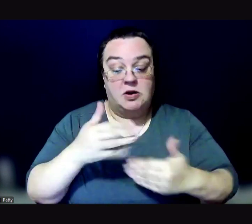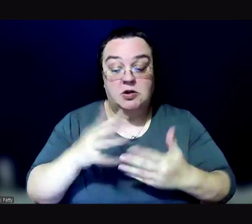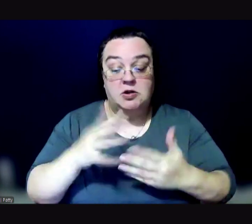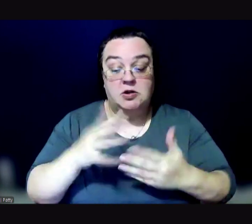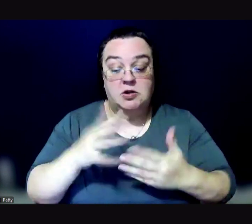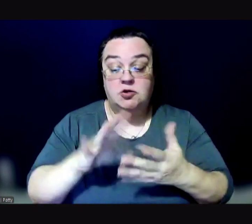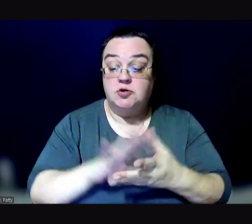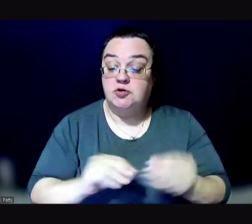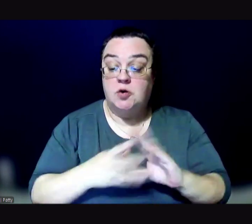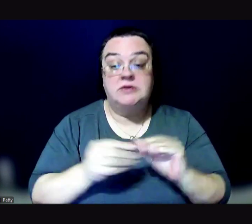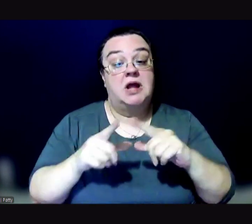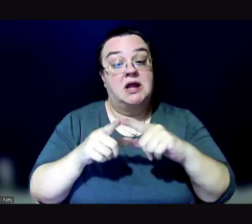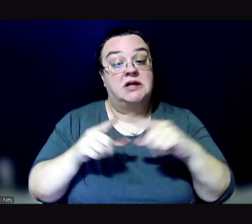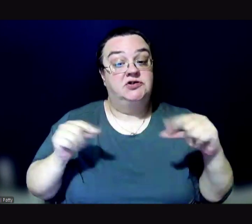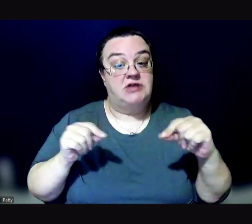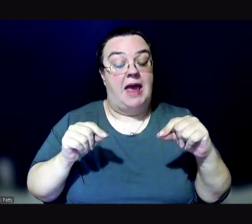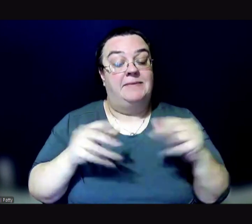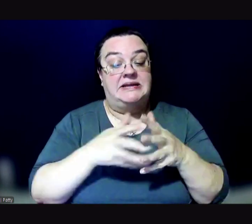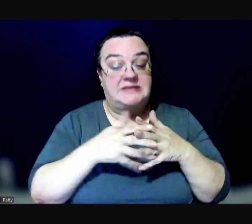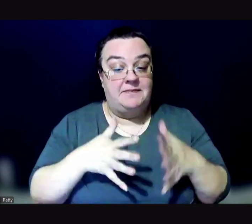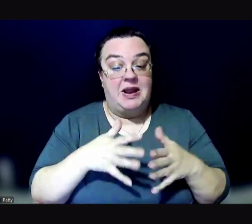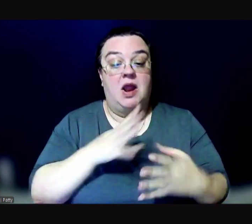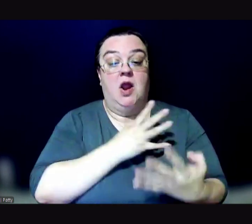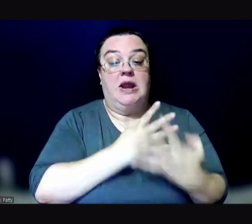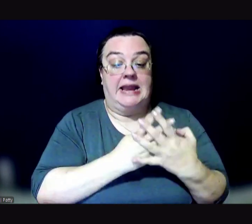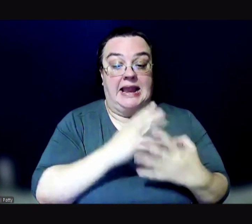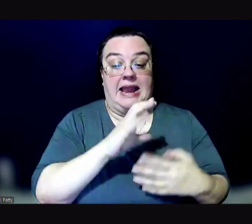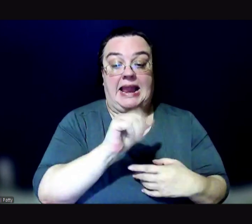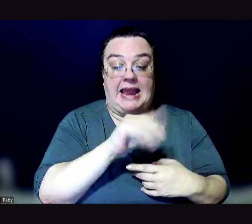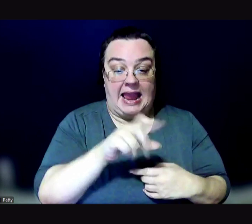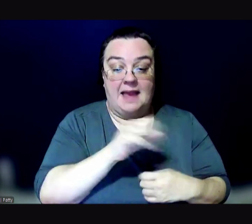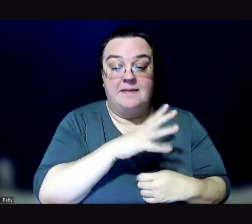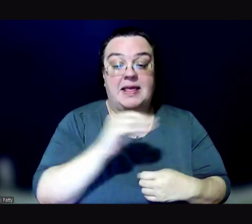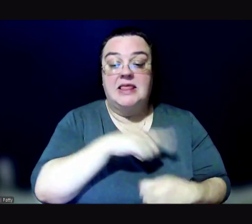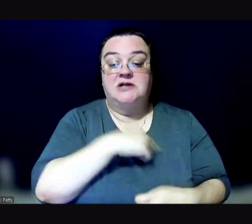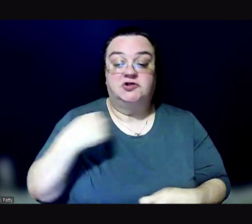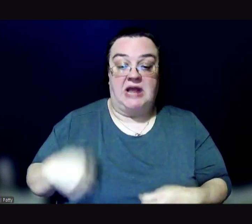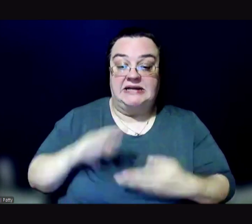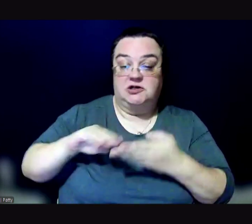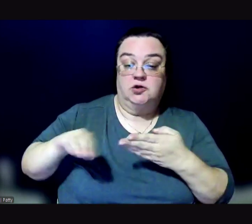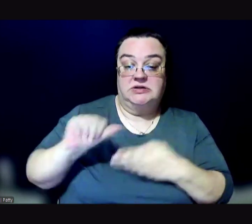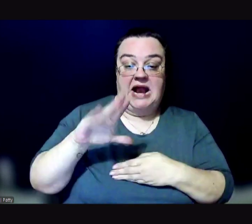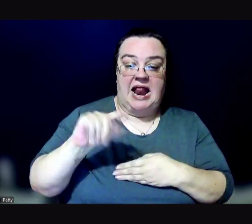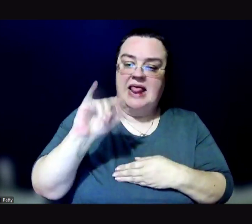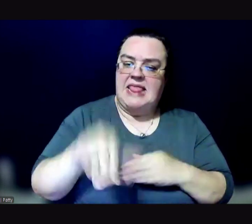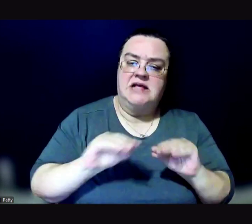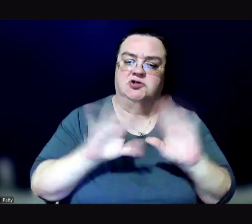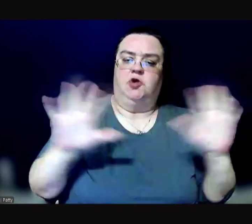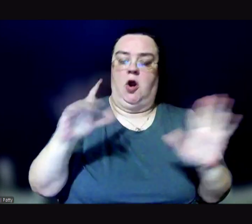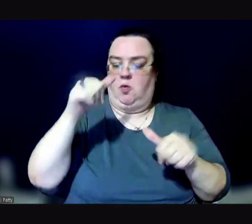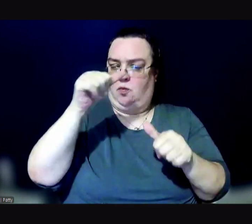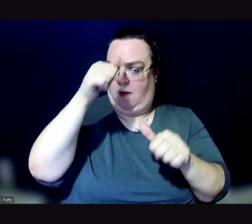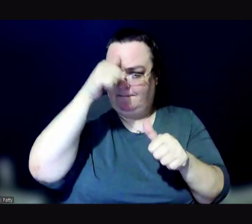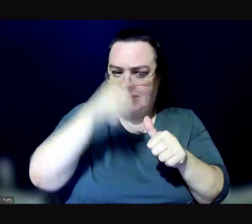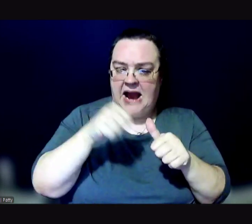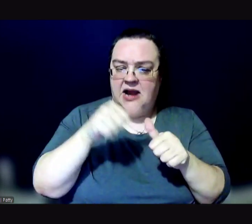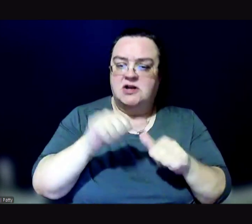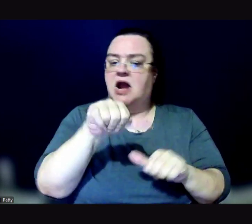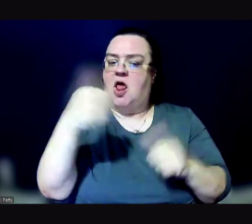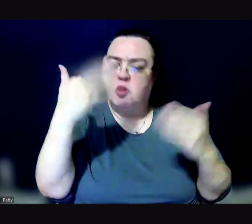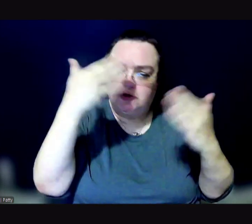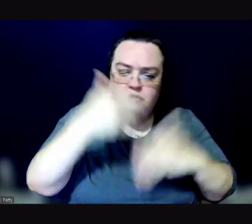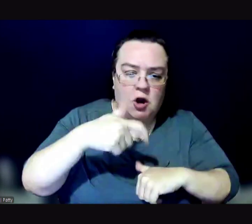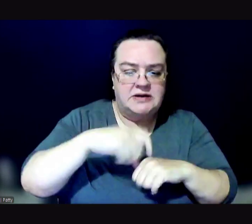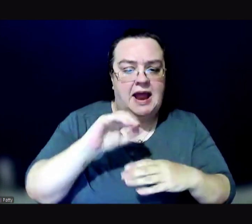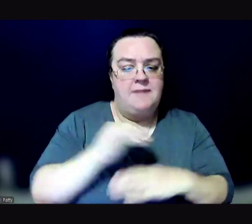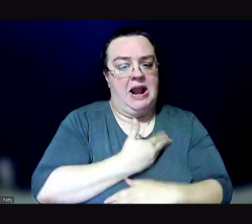American incarceration camps and the Chinese Exclusion Act are stark reminders of another dark time in our country when American values of